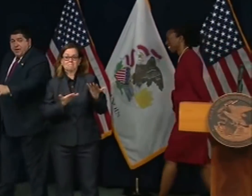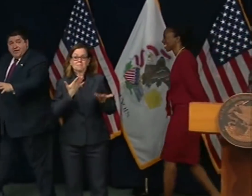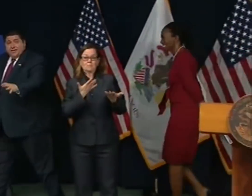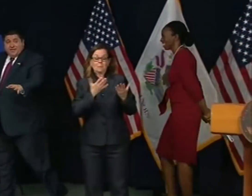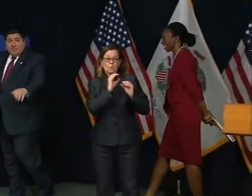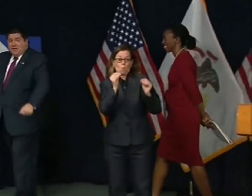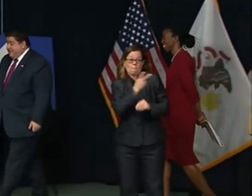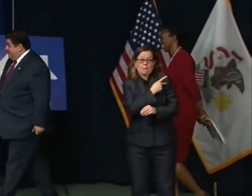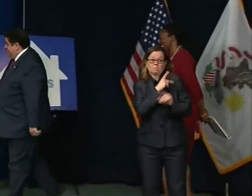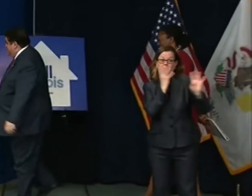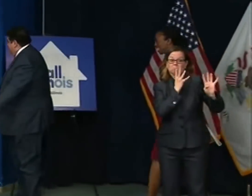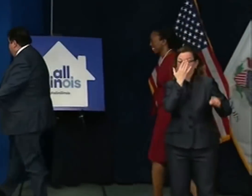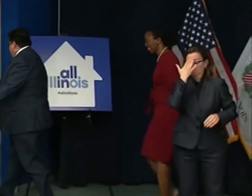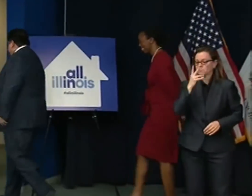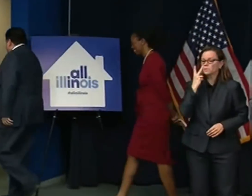I hope that it doesn't have to be long.